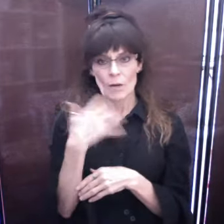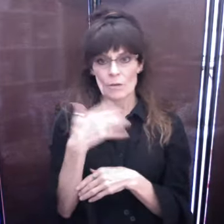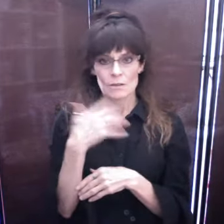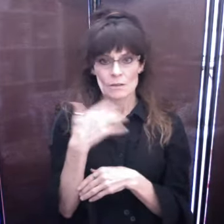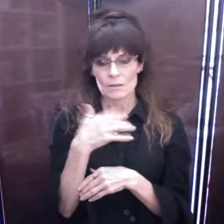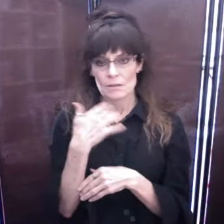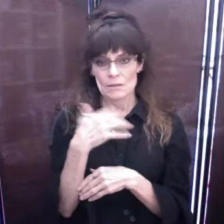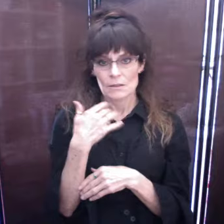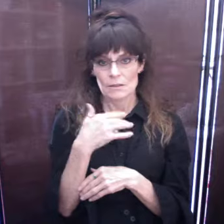I wouldn't even know